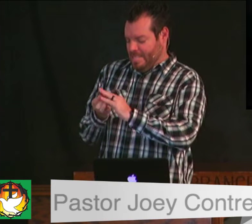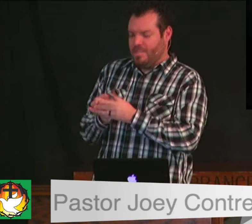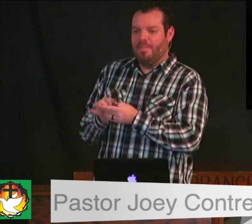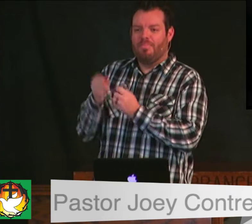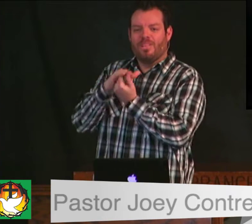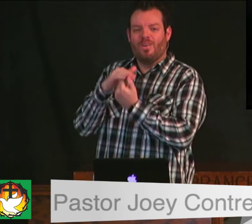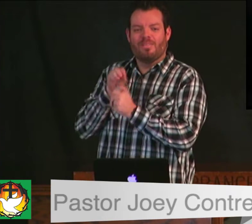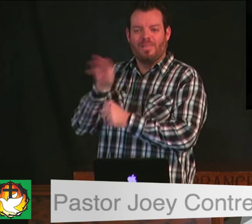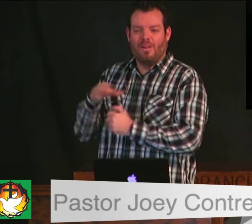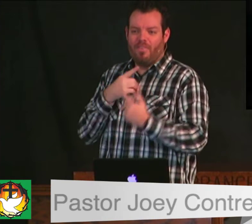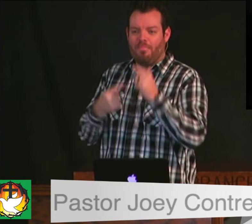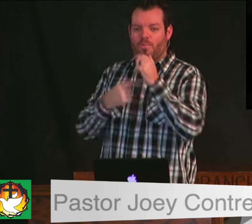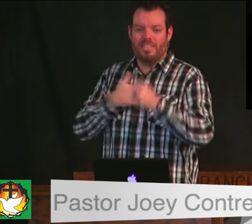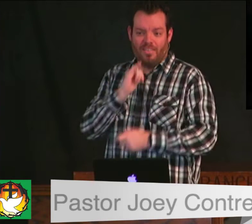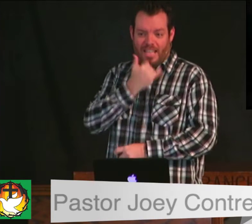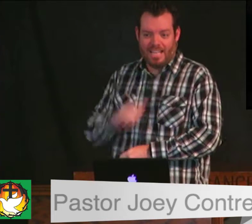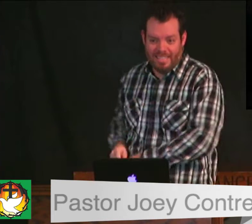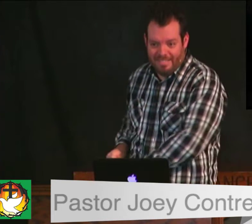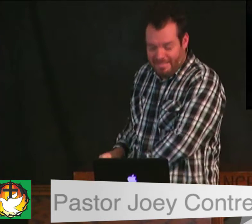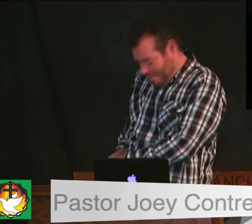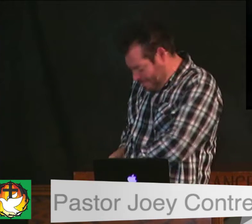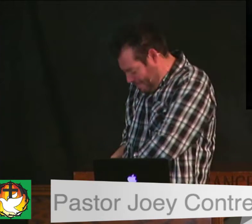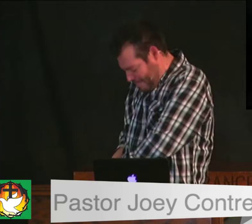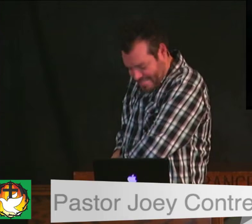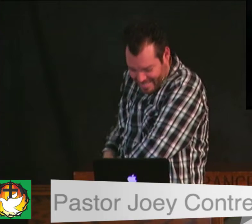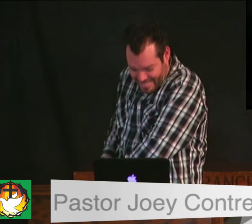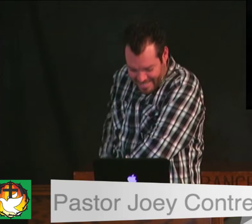going to close it, put it away if I poke myself on accident.